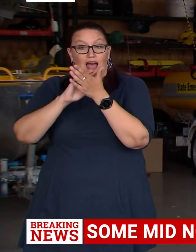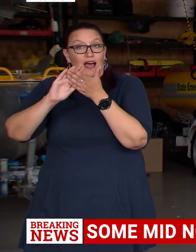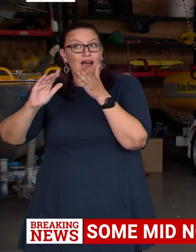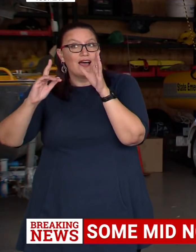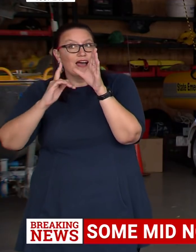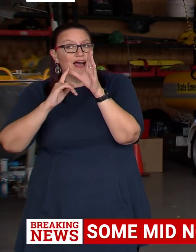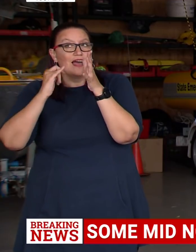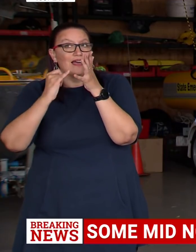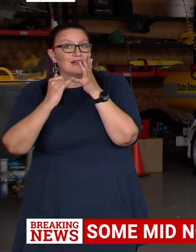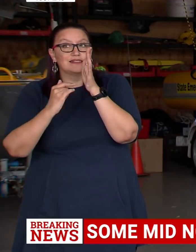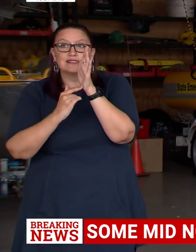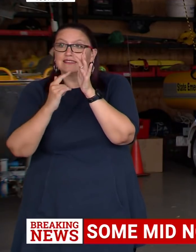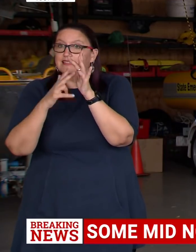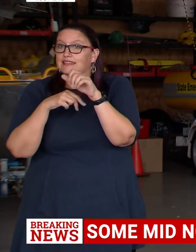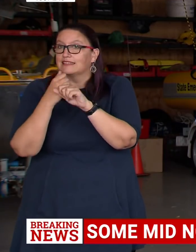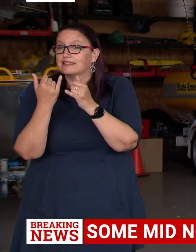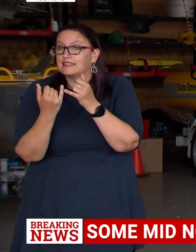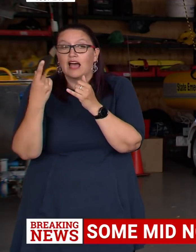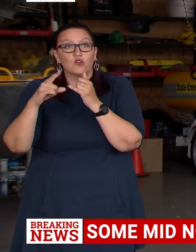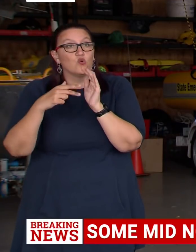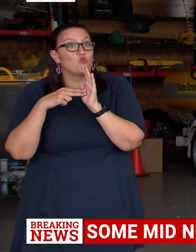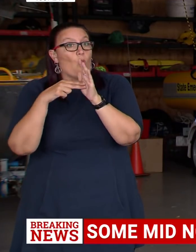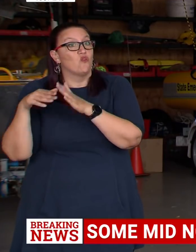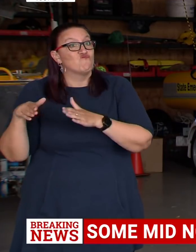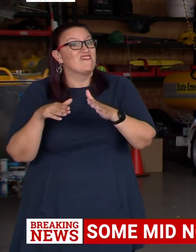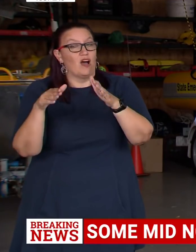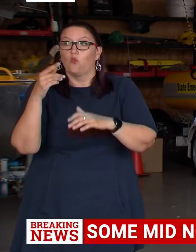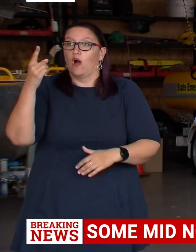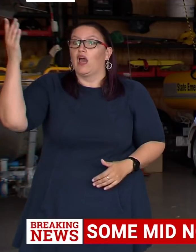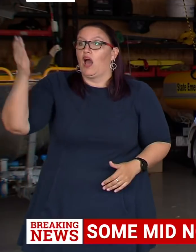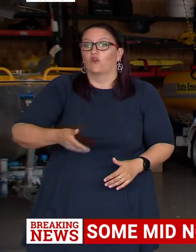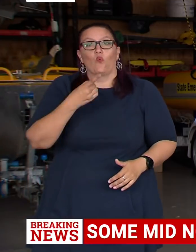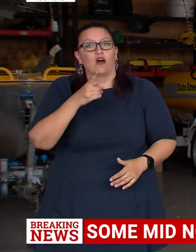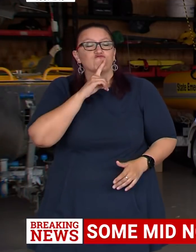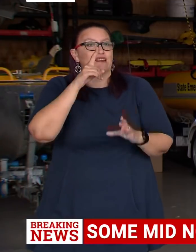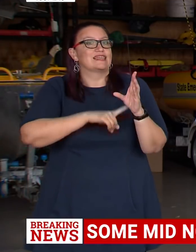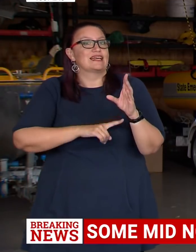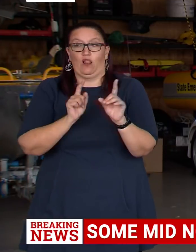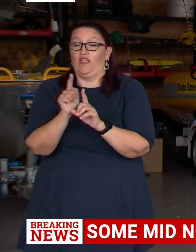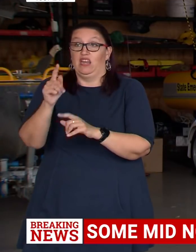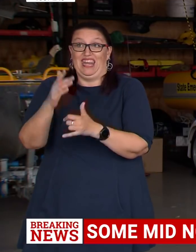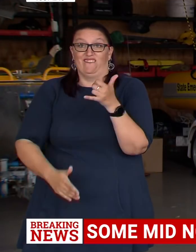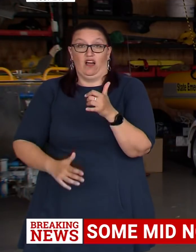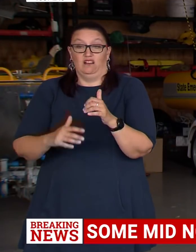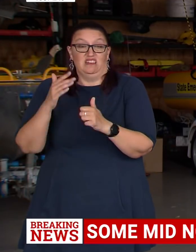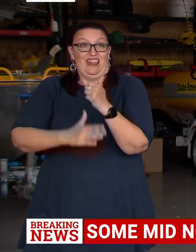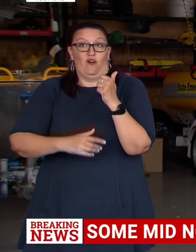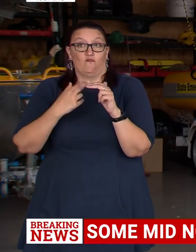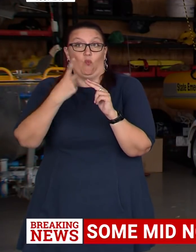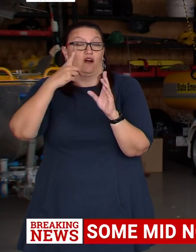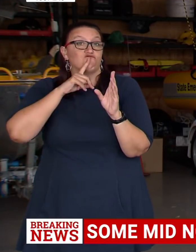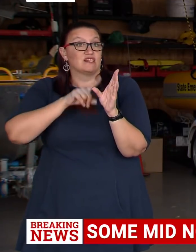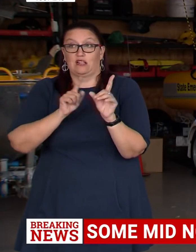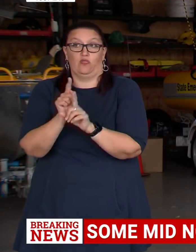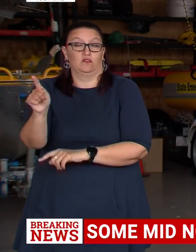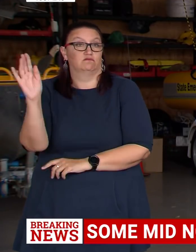event. So it's not a statewide average. Different parts of the state have been impacted more than others. And what it looks like